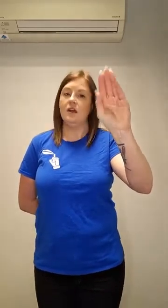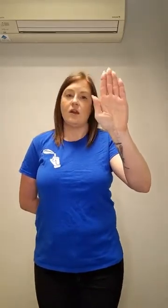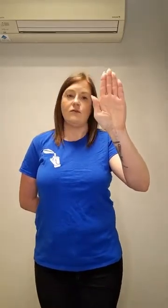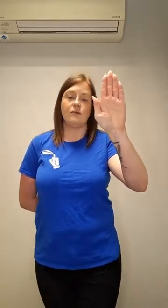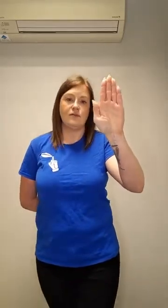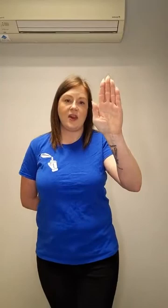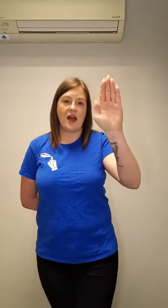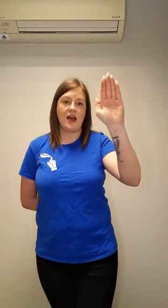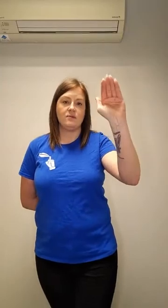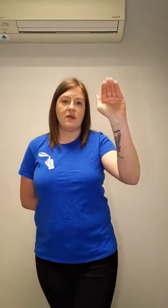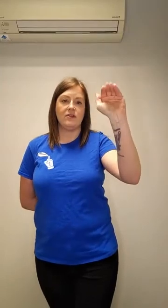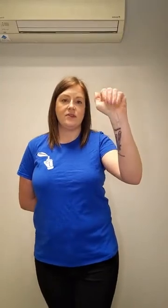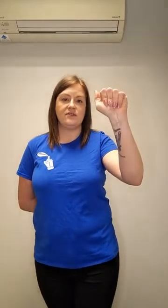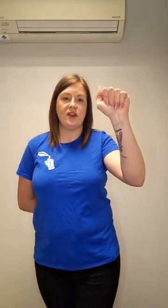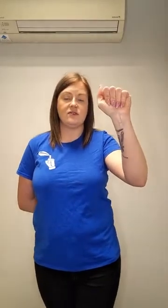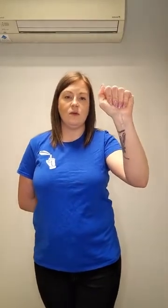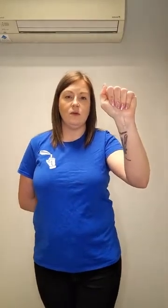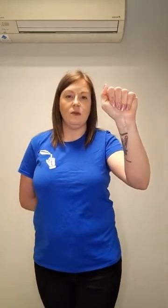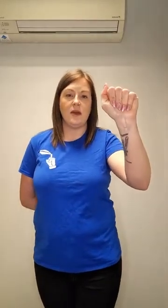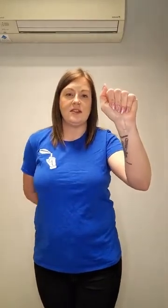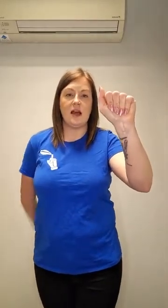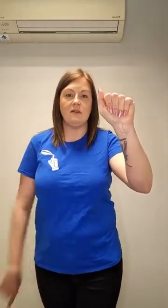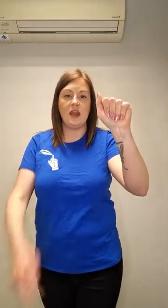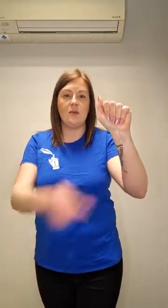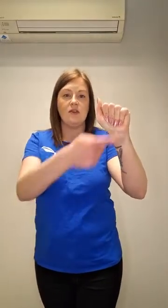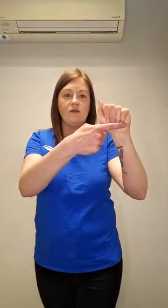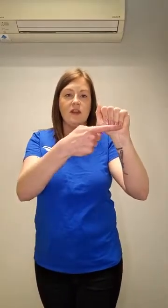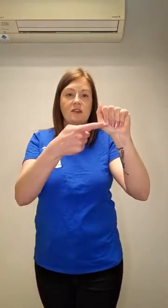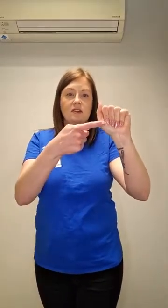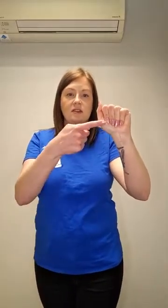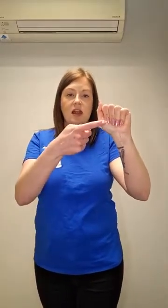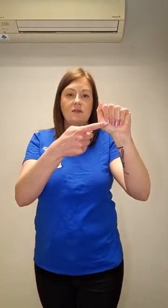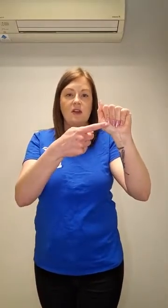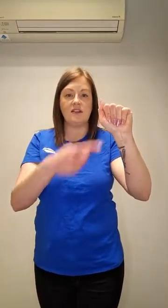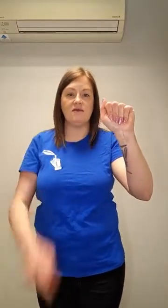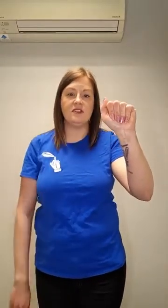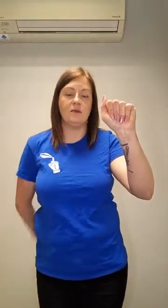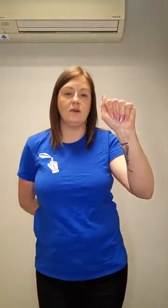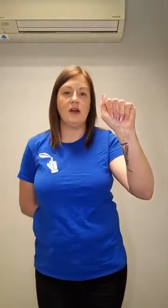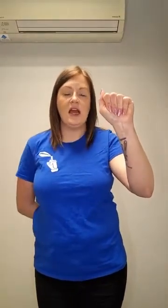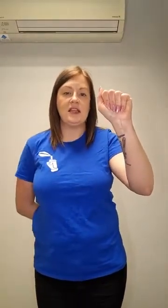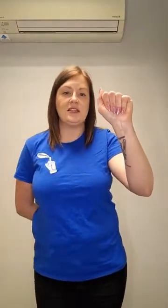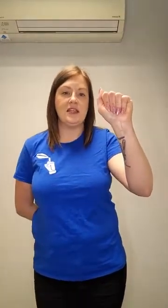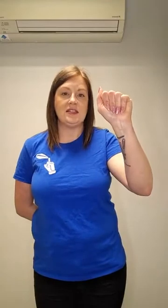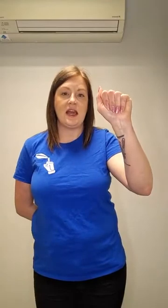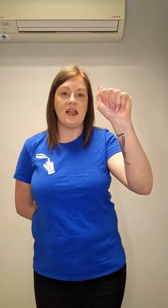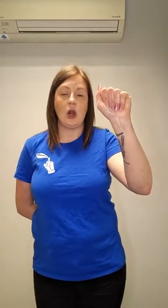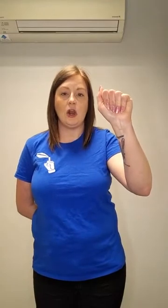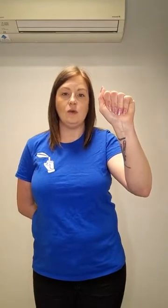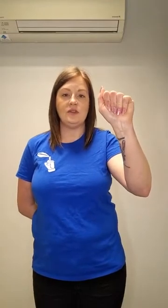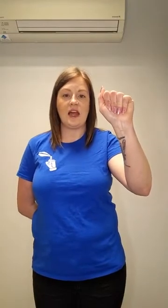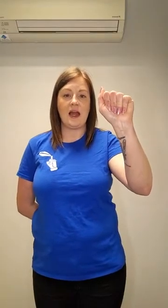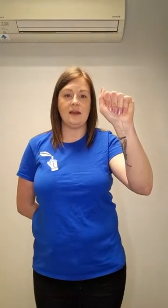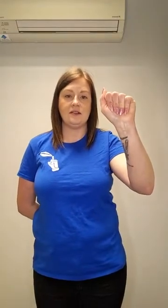Going from your flat hand, bend those fingers all the way down, keeping your fingernails nice and visible. This is a closed hand.